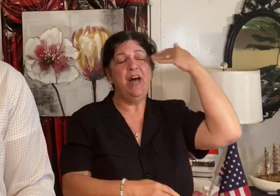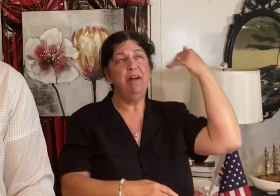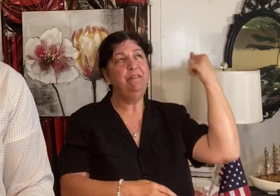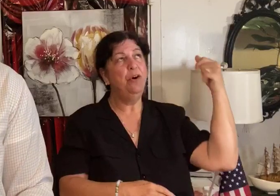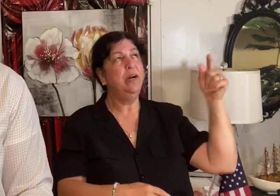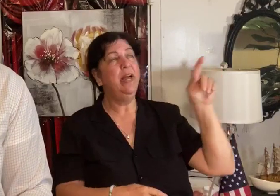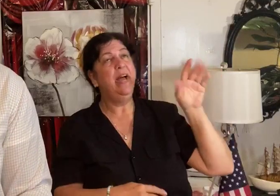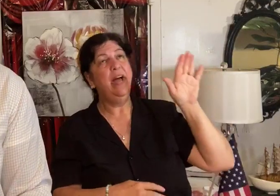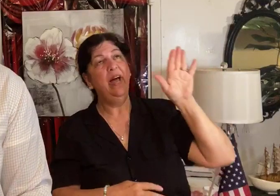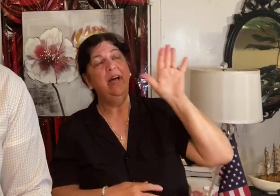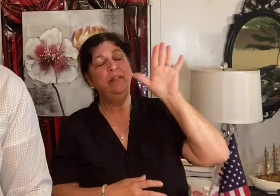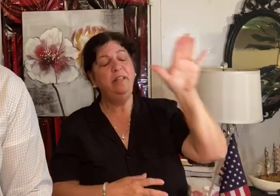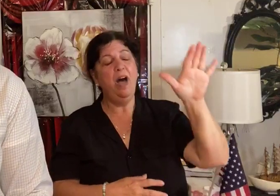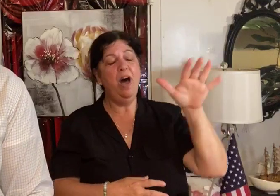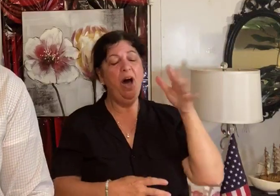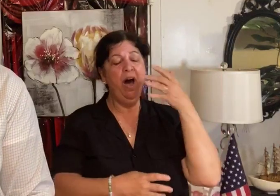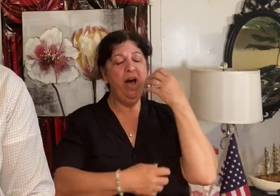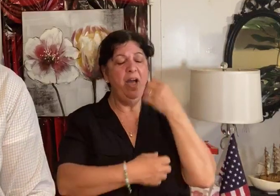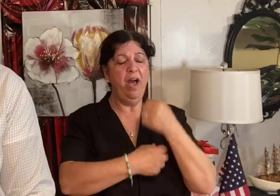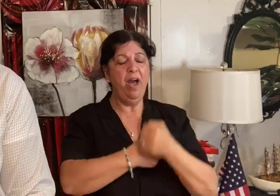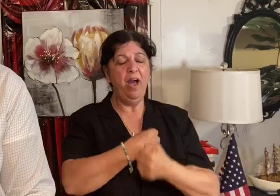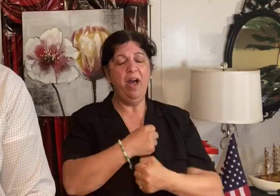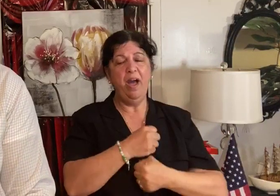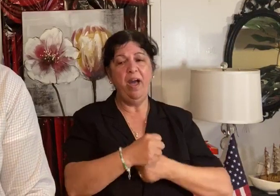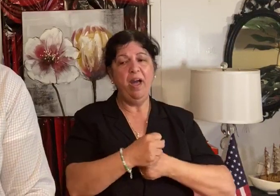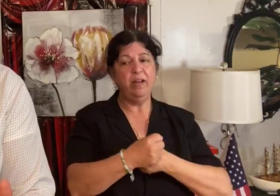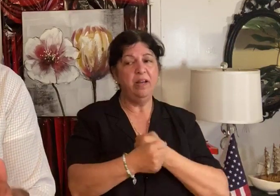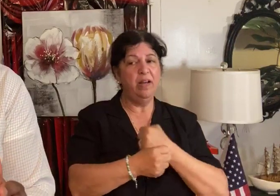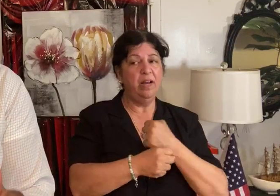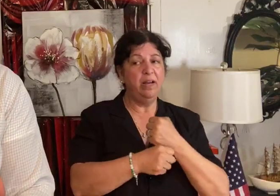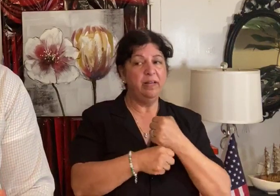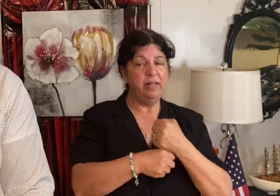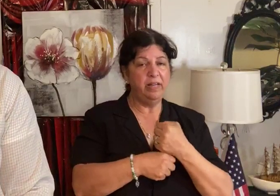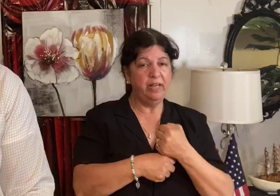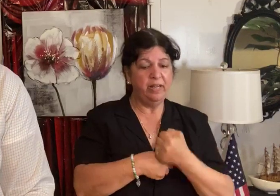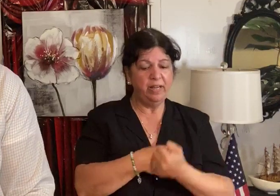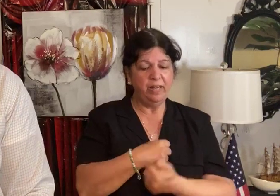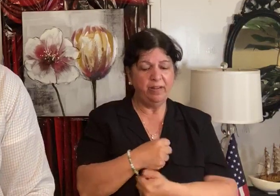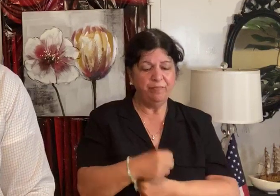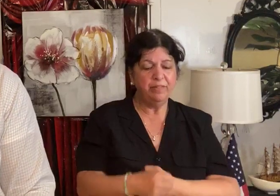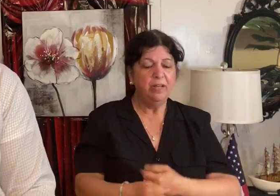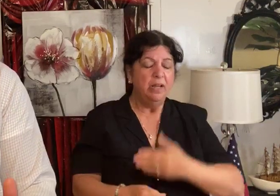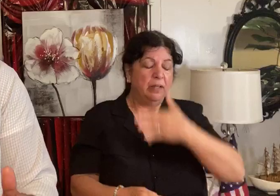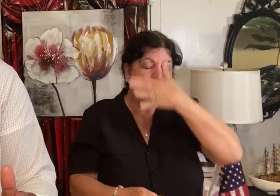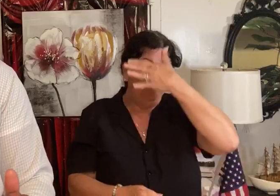lest I forget thine agony,